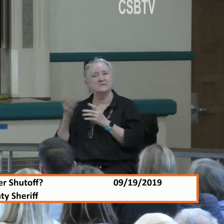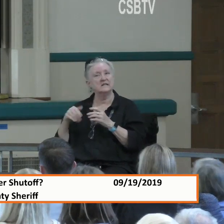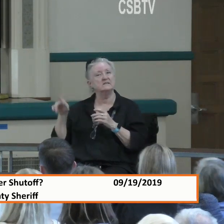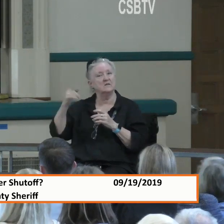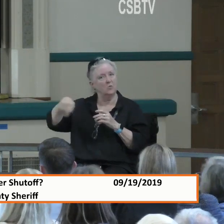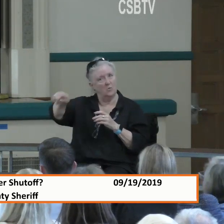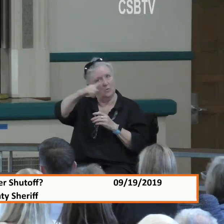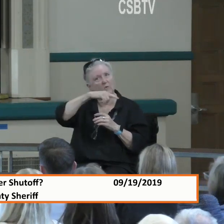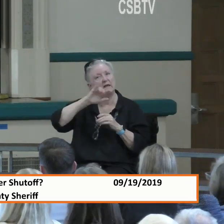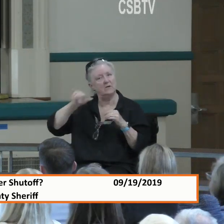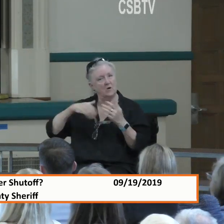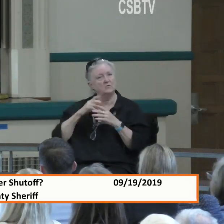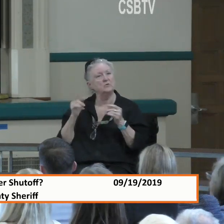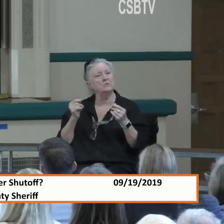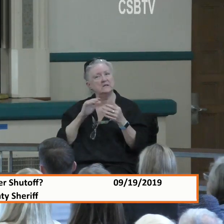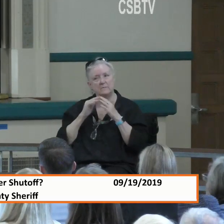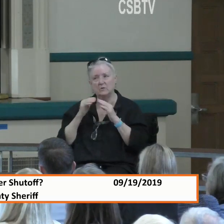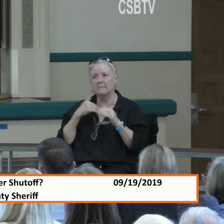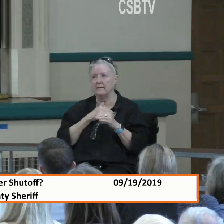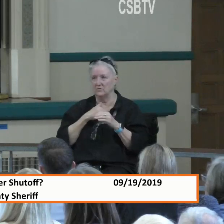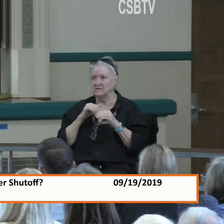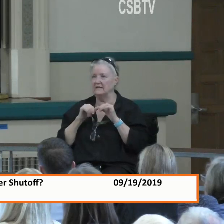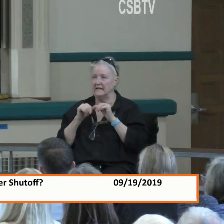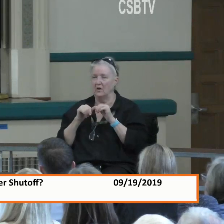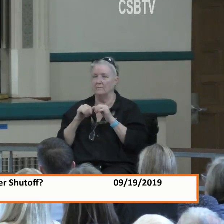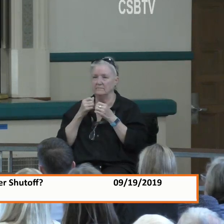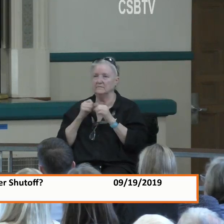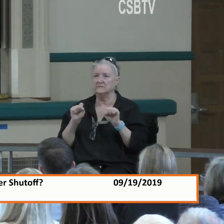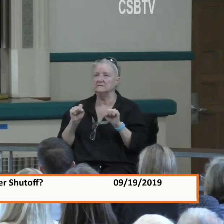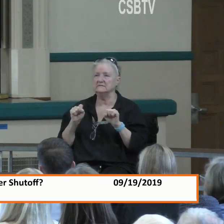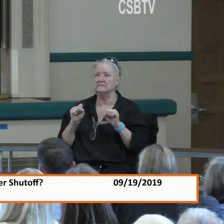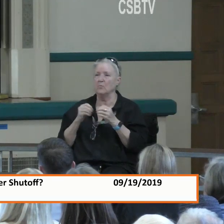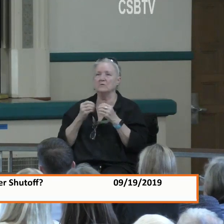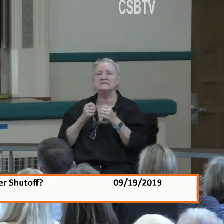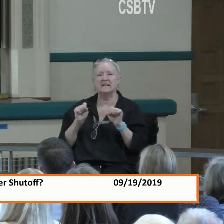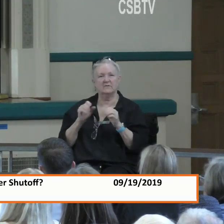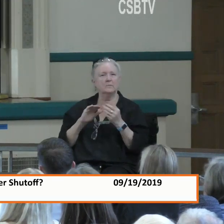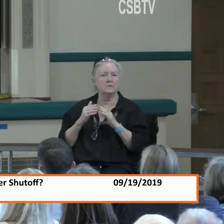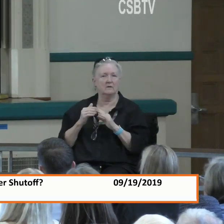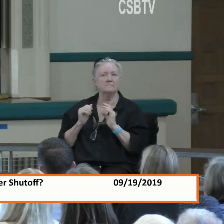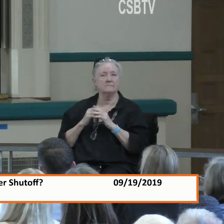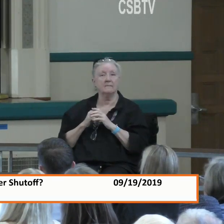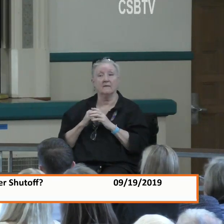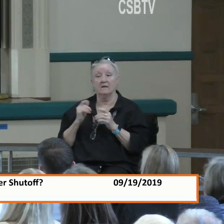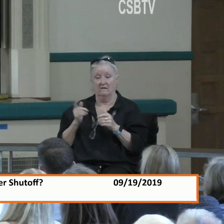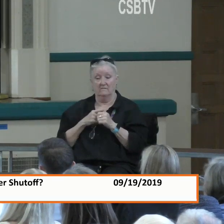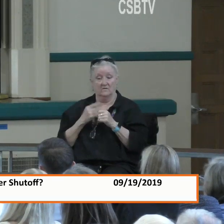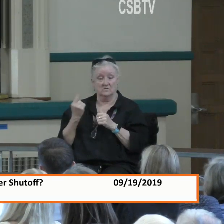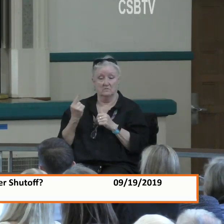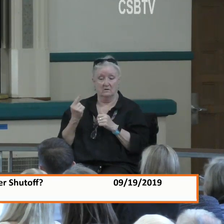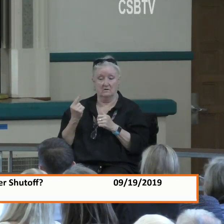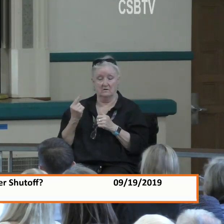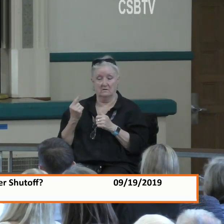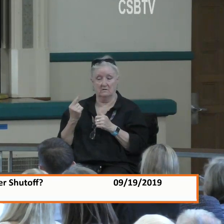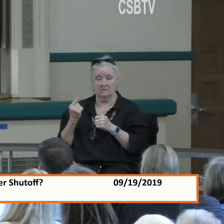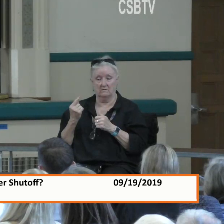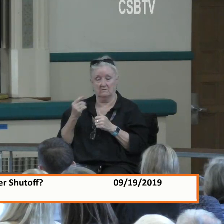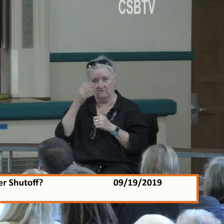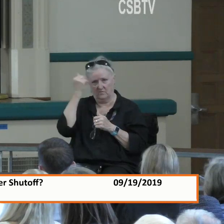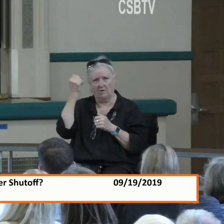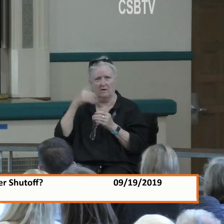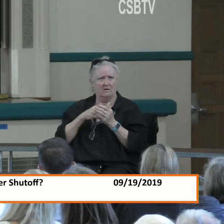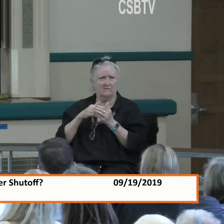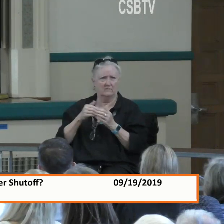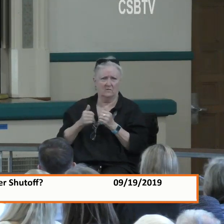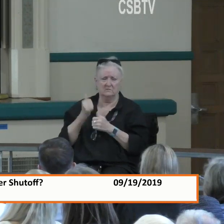community members that can keep our community safer. And the first one, and probably the one that gets forgot about the